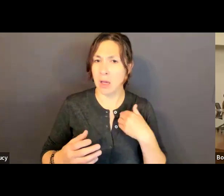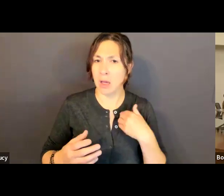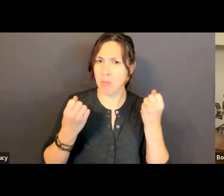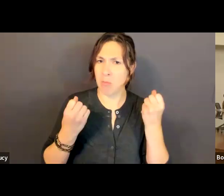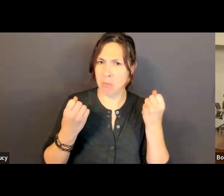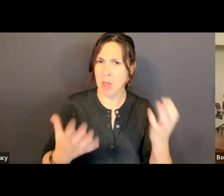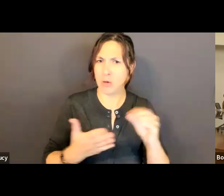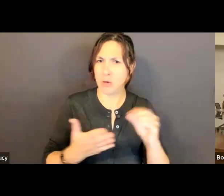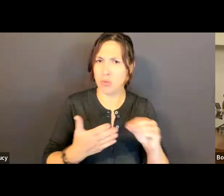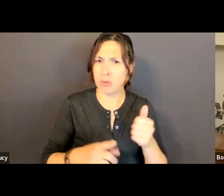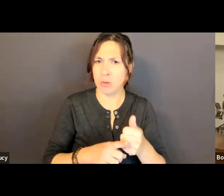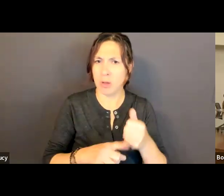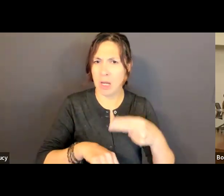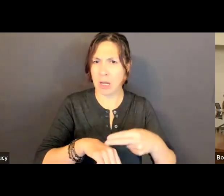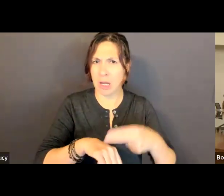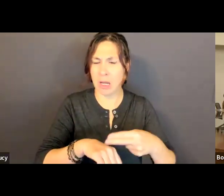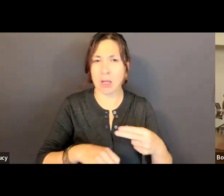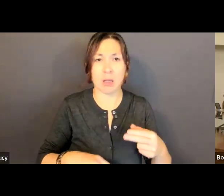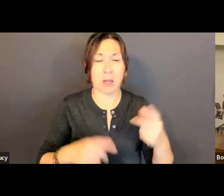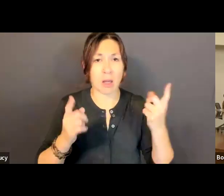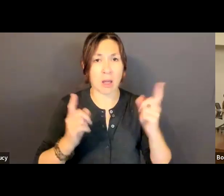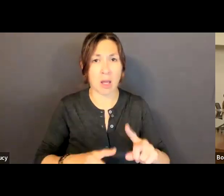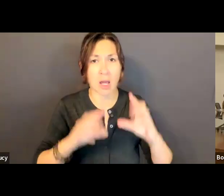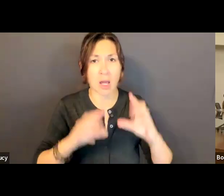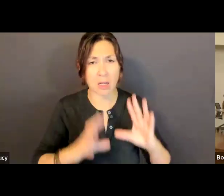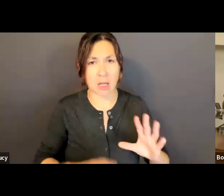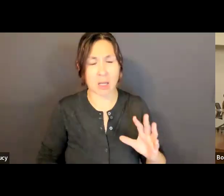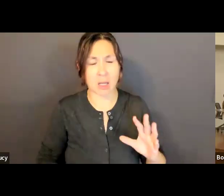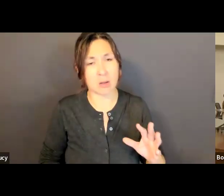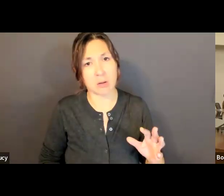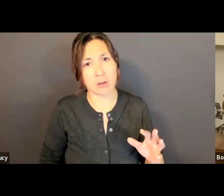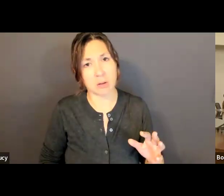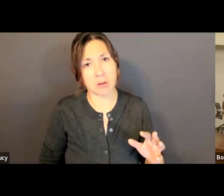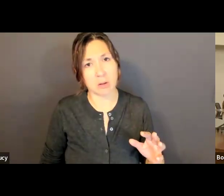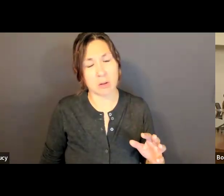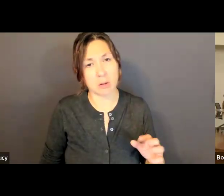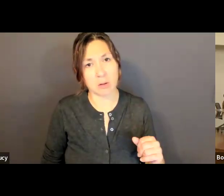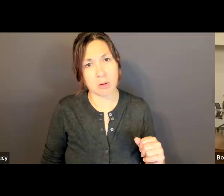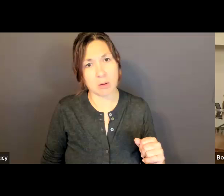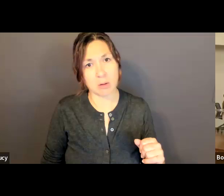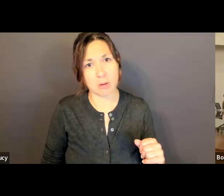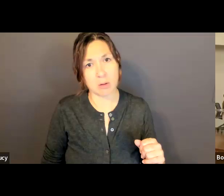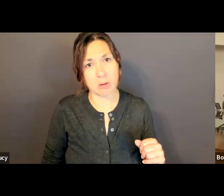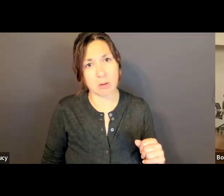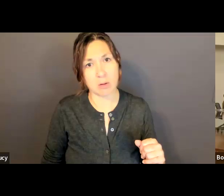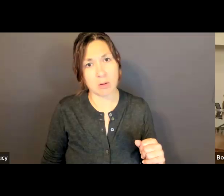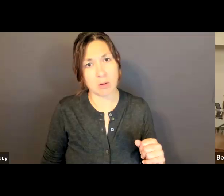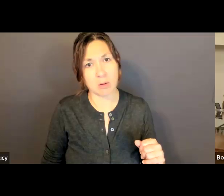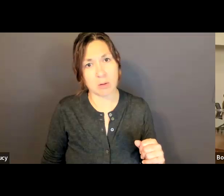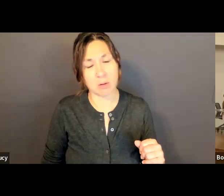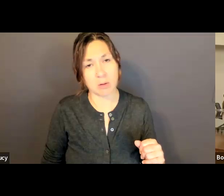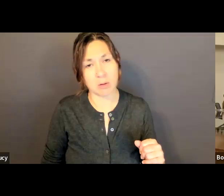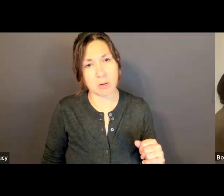and the teacher all the time. The teacher, the love teacher or miss teacher.